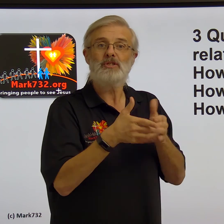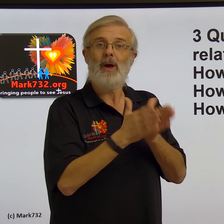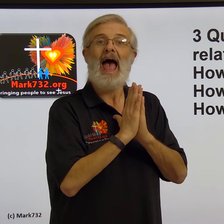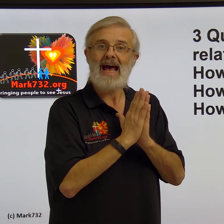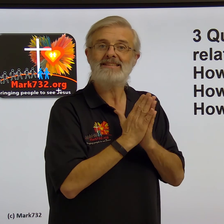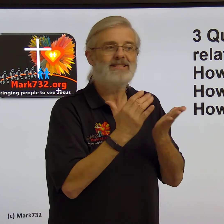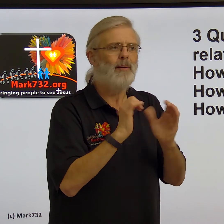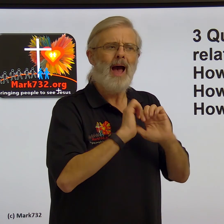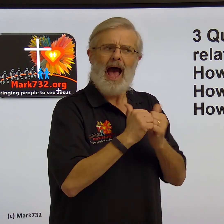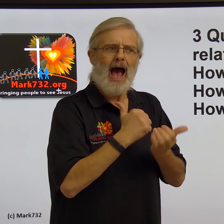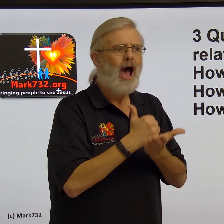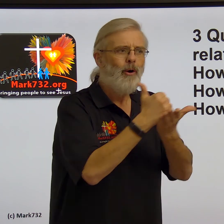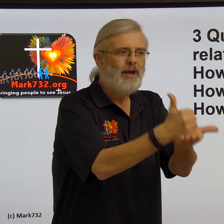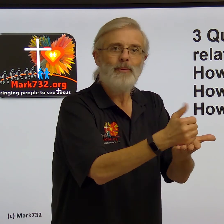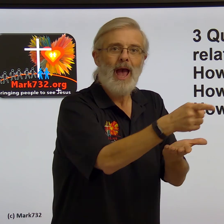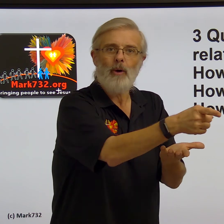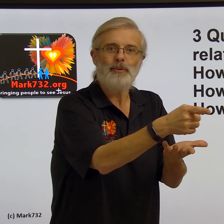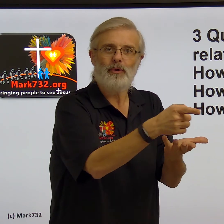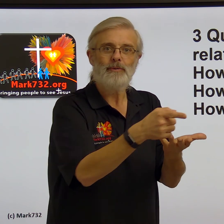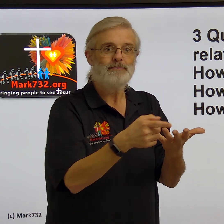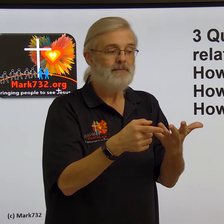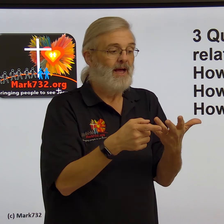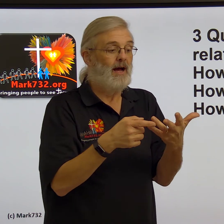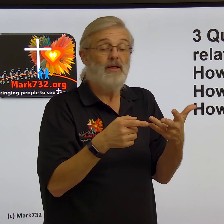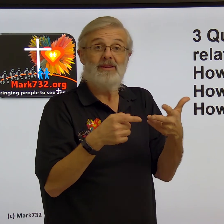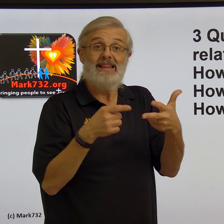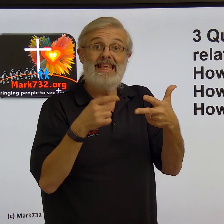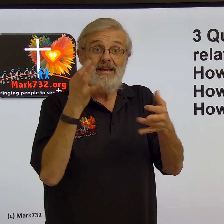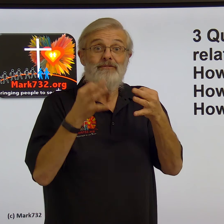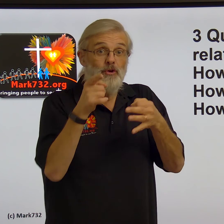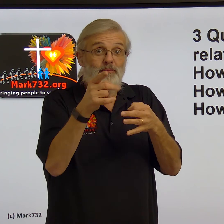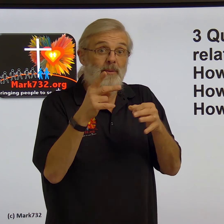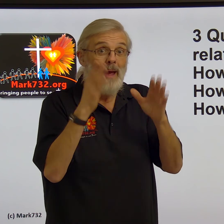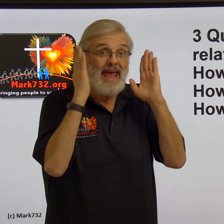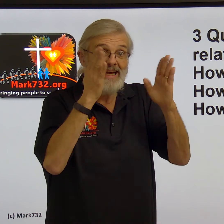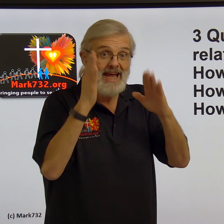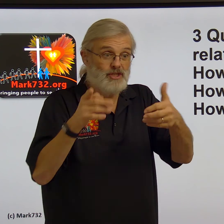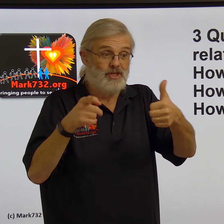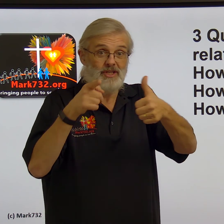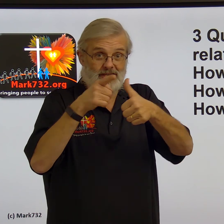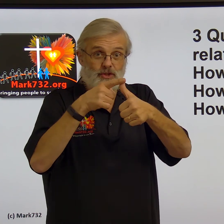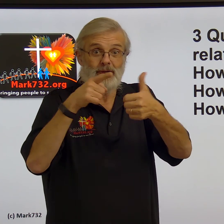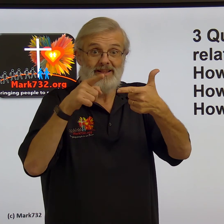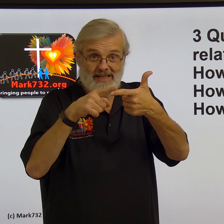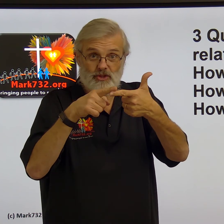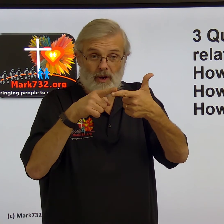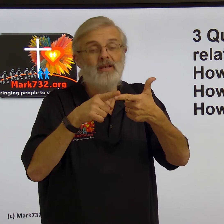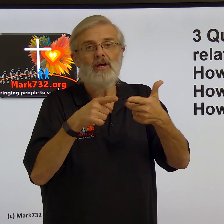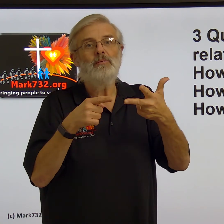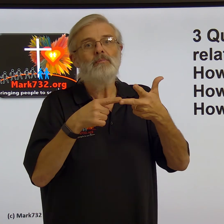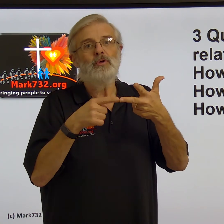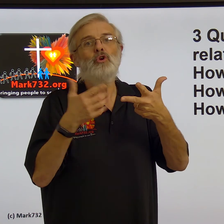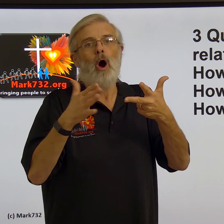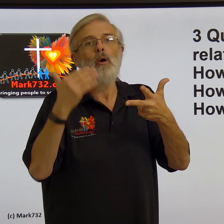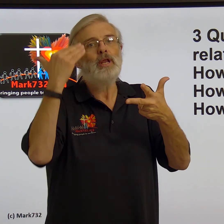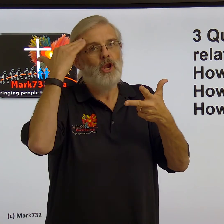ask them how can we help you if you've been paying attention to this one and this one you already know